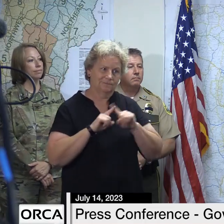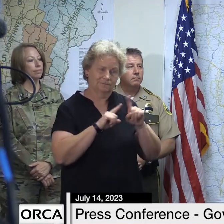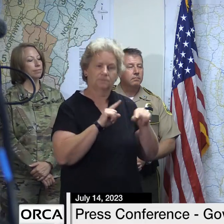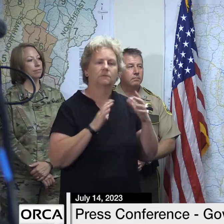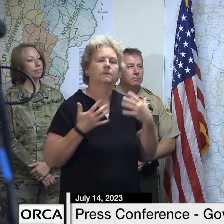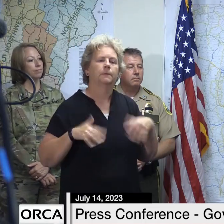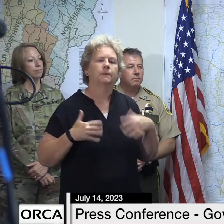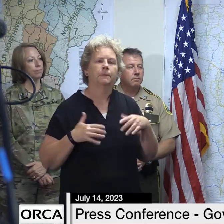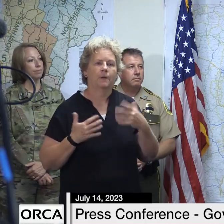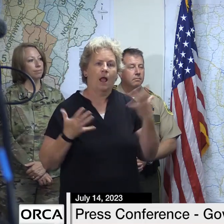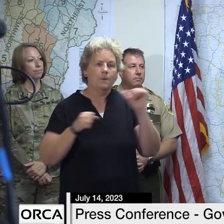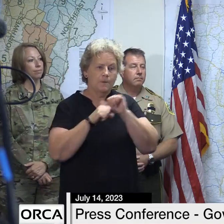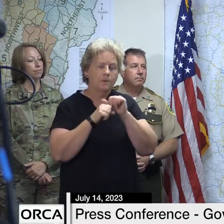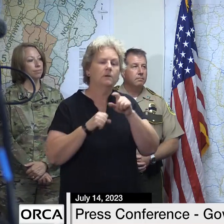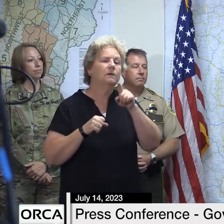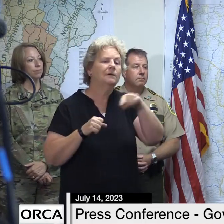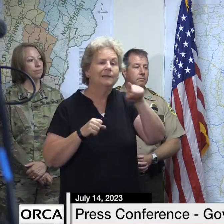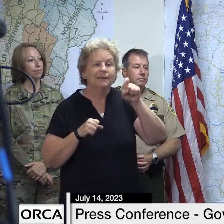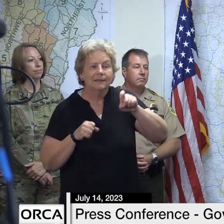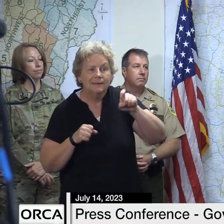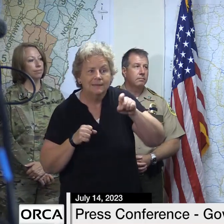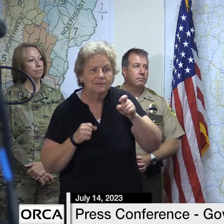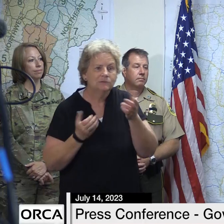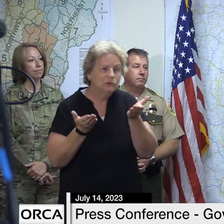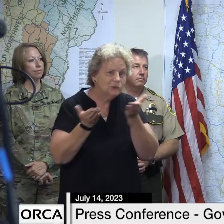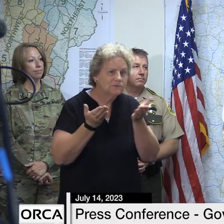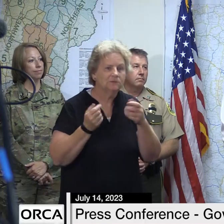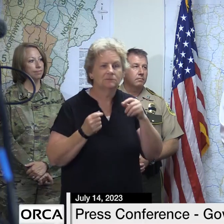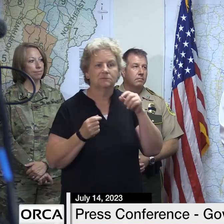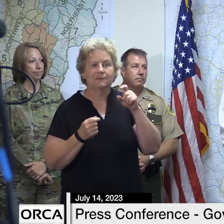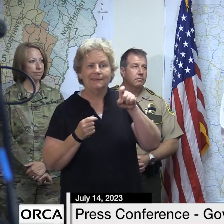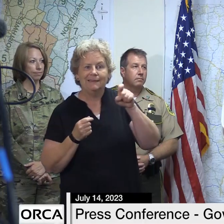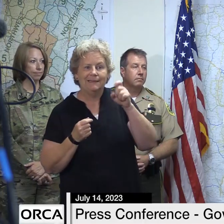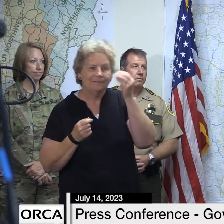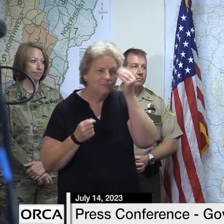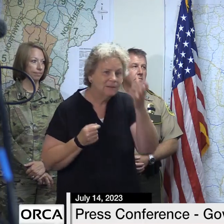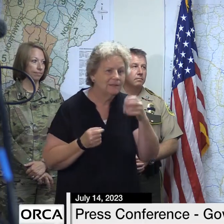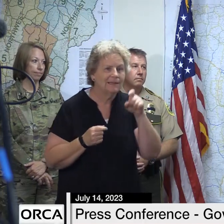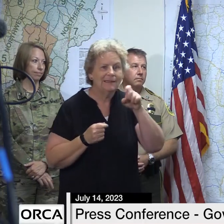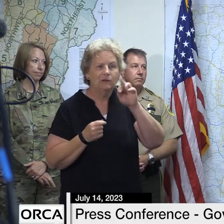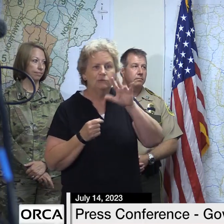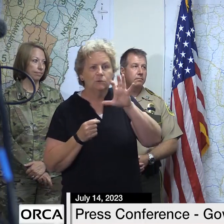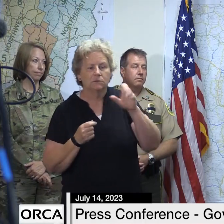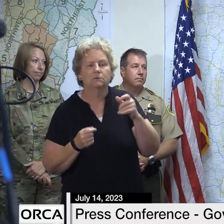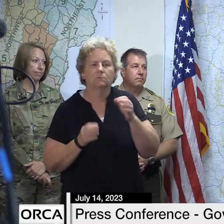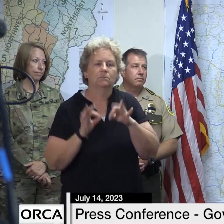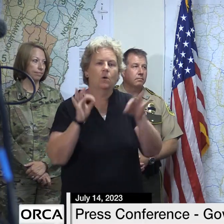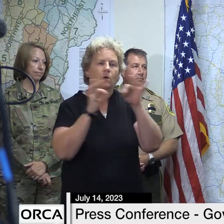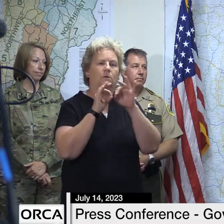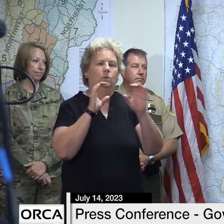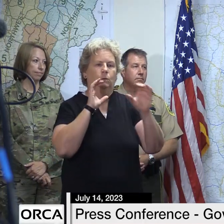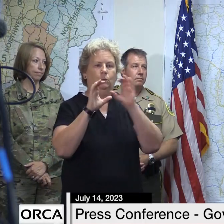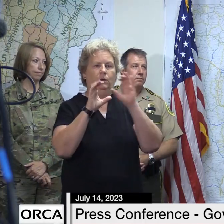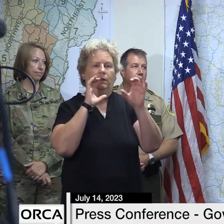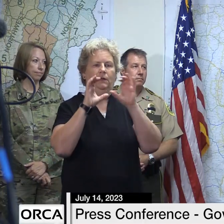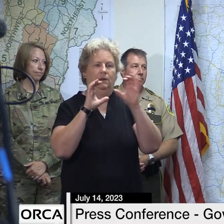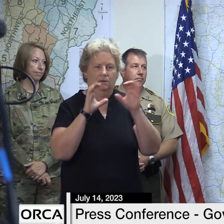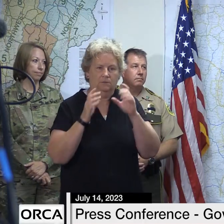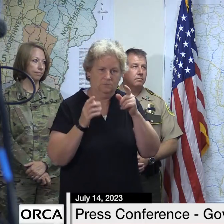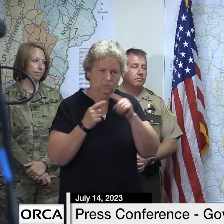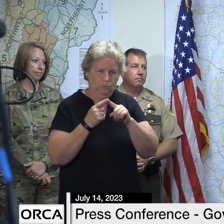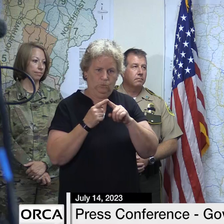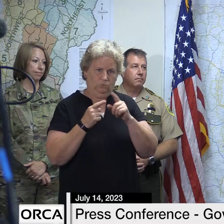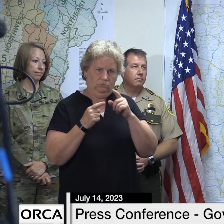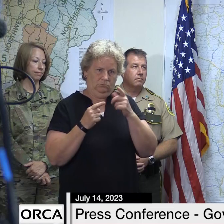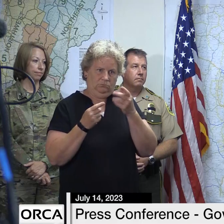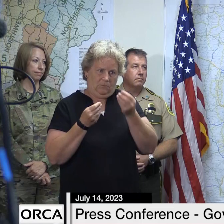working with the SCOC in emergency management, AOT has been able to contact 228 towns. There are still 24 we